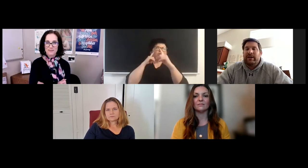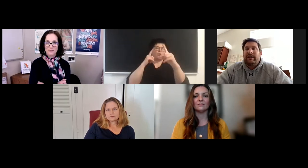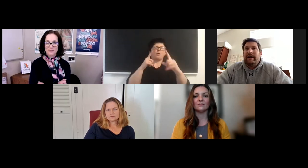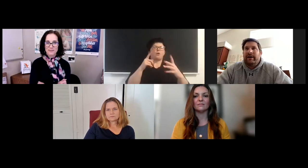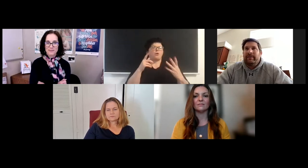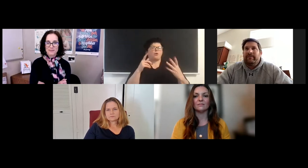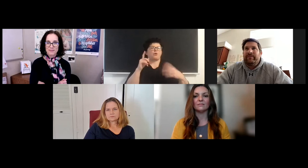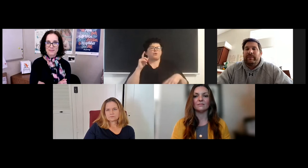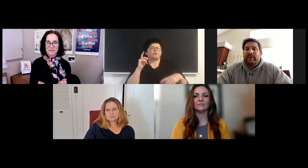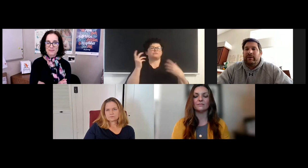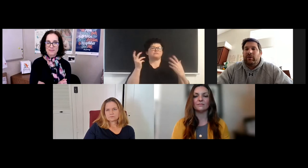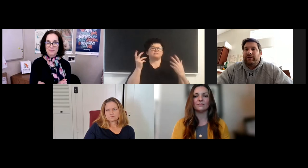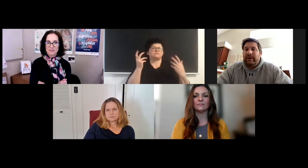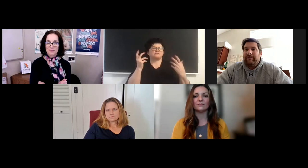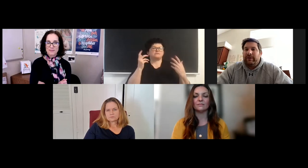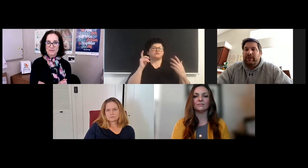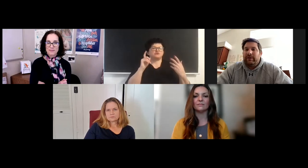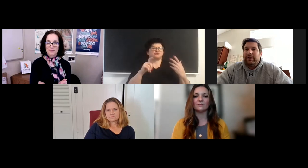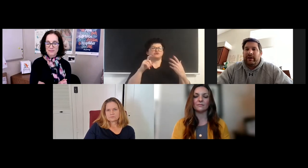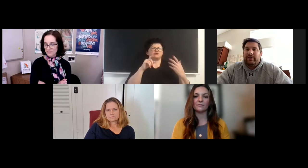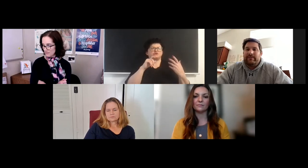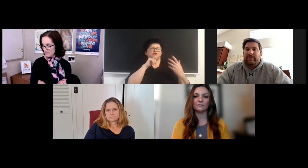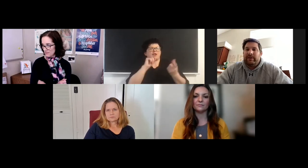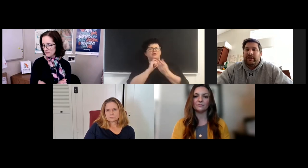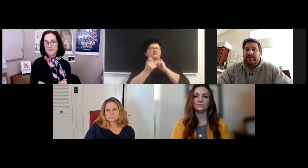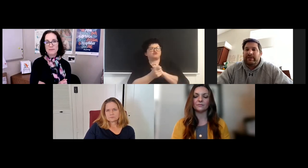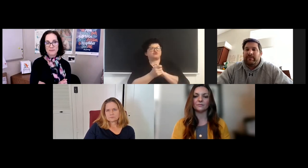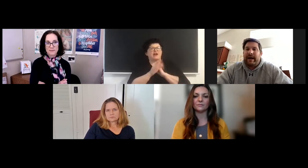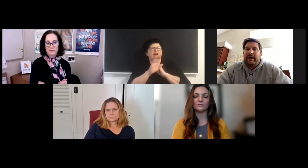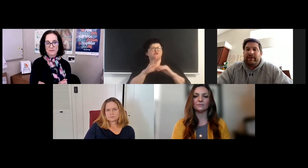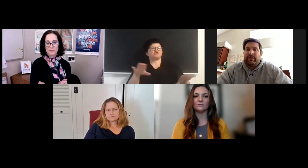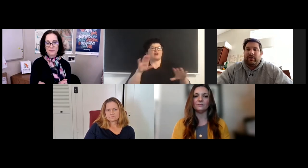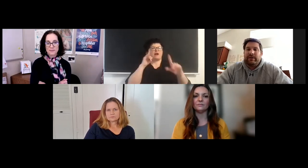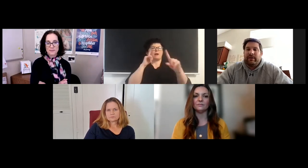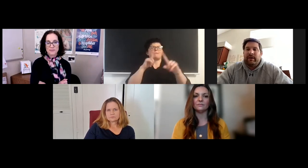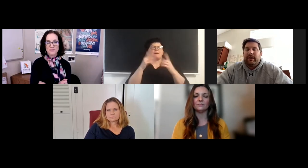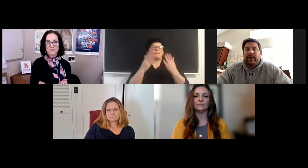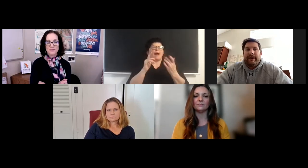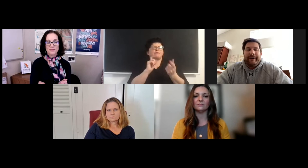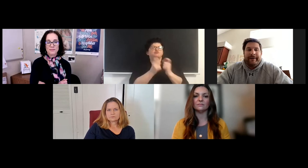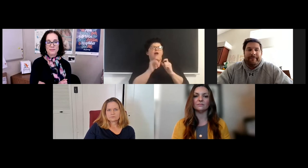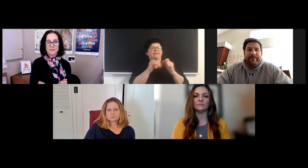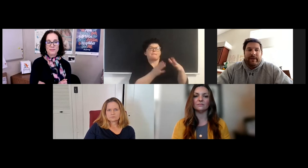change the goals you have for your child. It just maybe adjusts the path that you go to them.